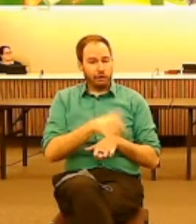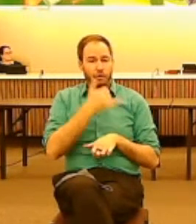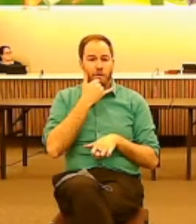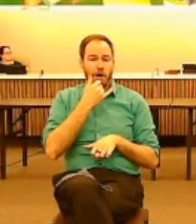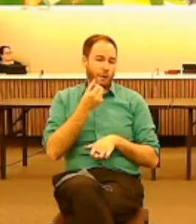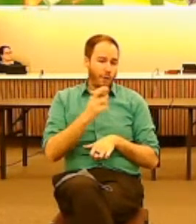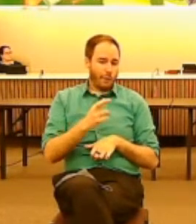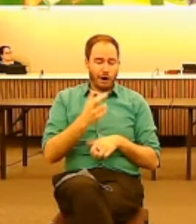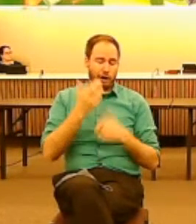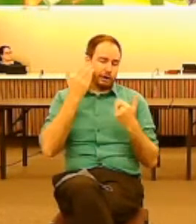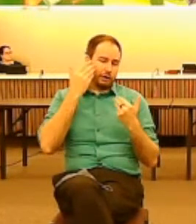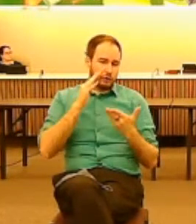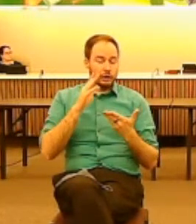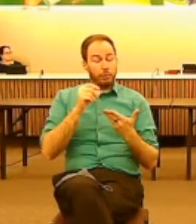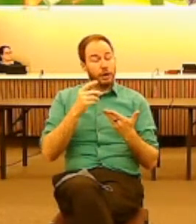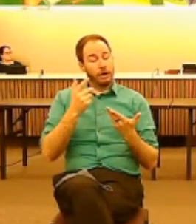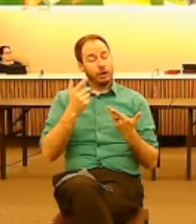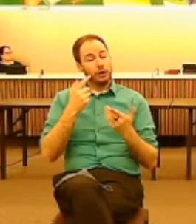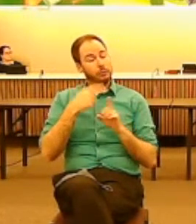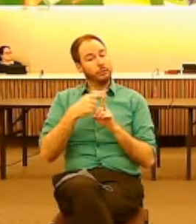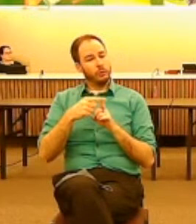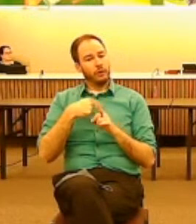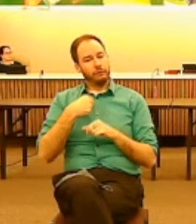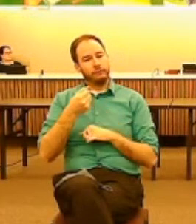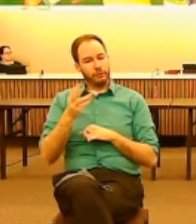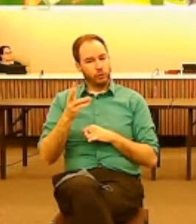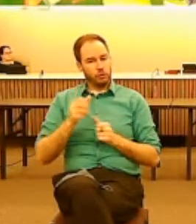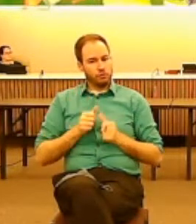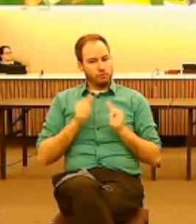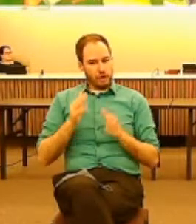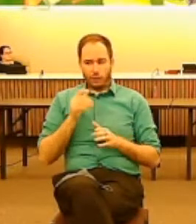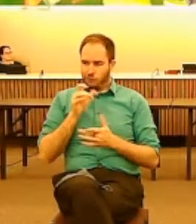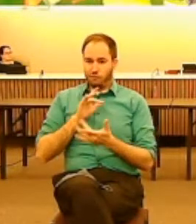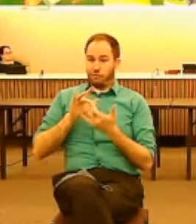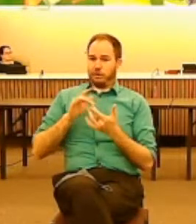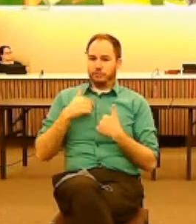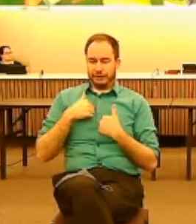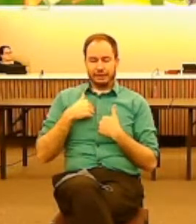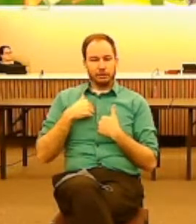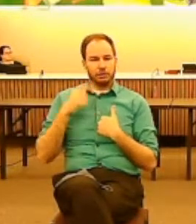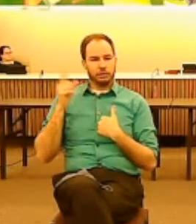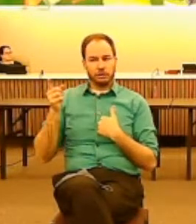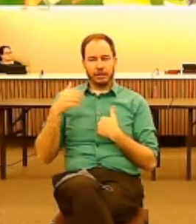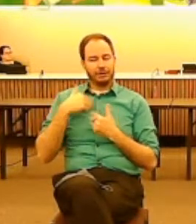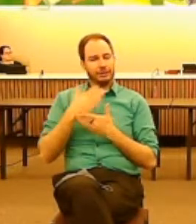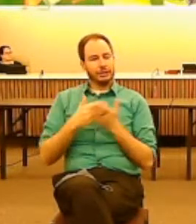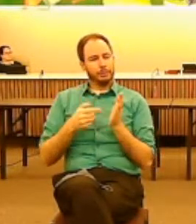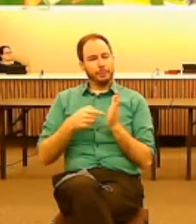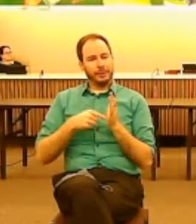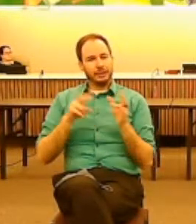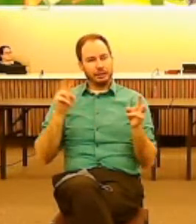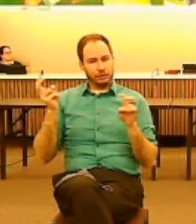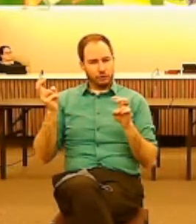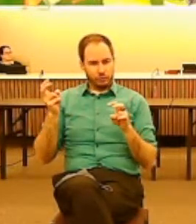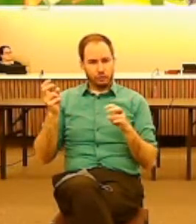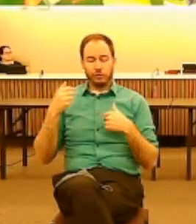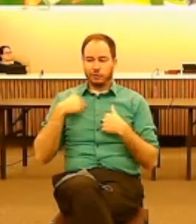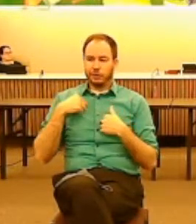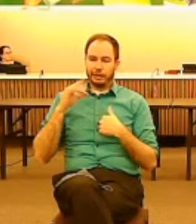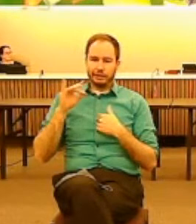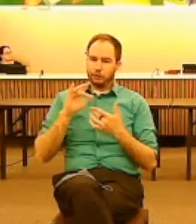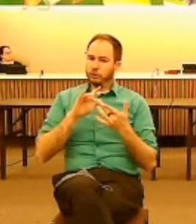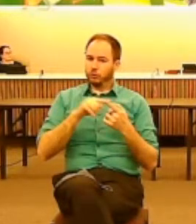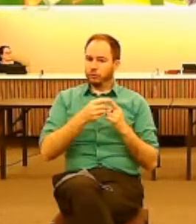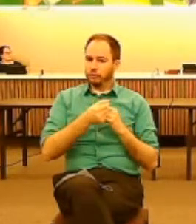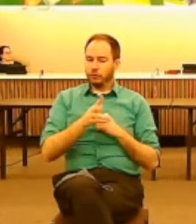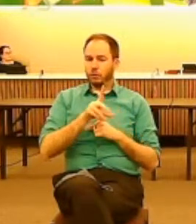else. The good news is, so I've had a couple residents reach out to me when they've had some billing issues. I've reached out